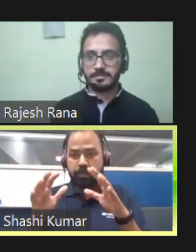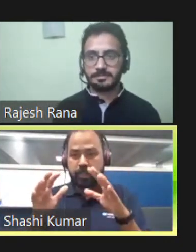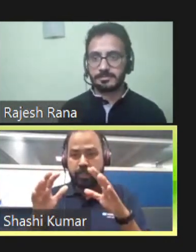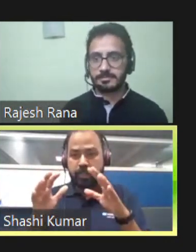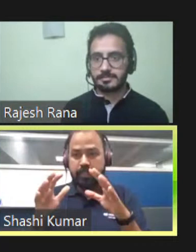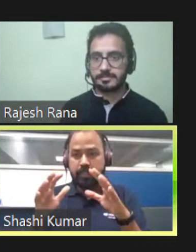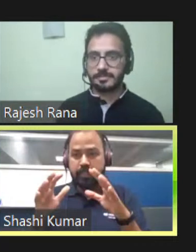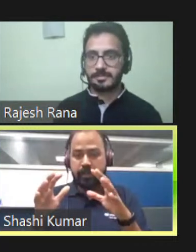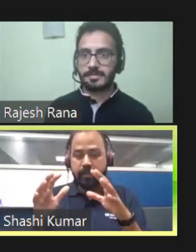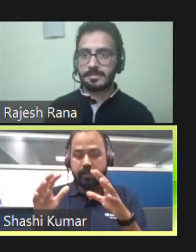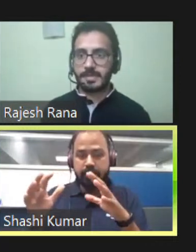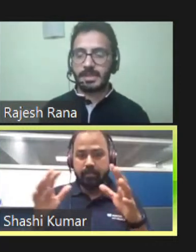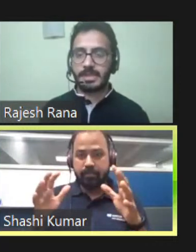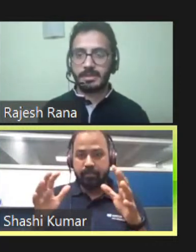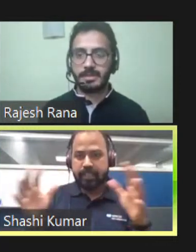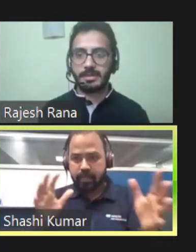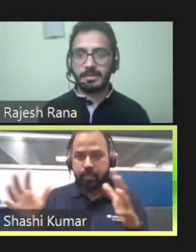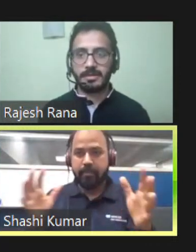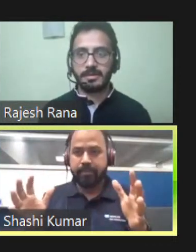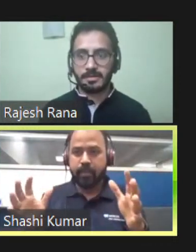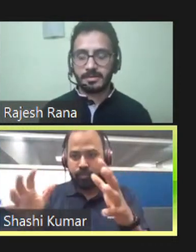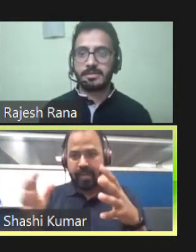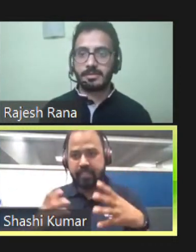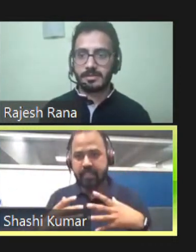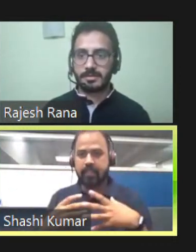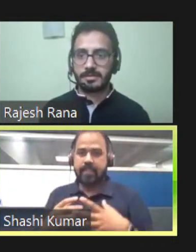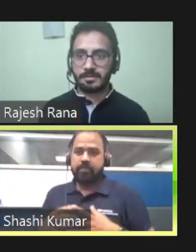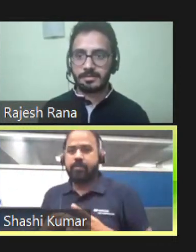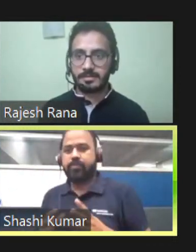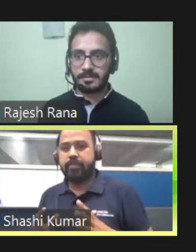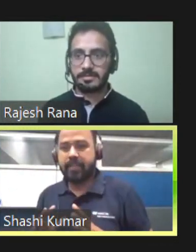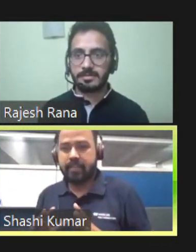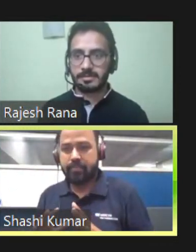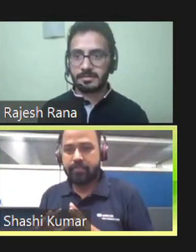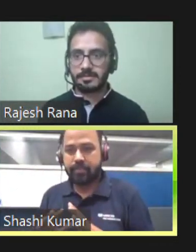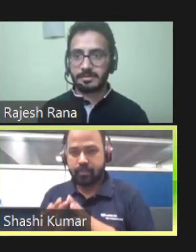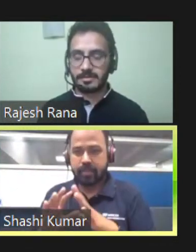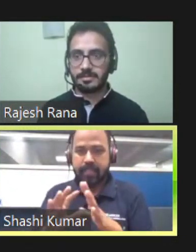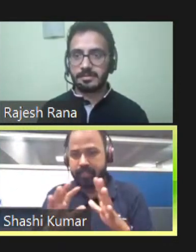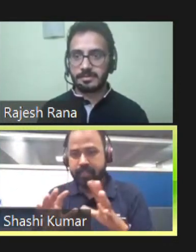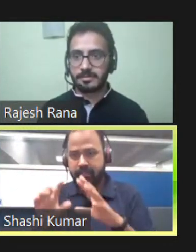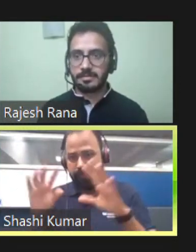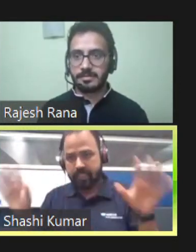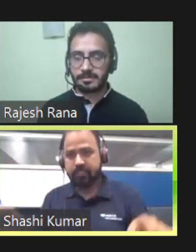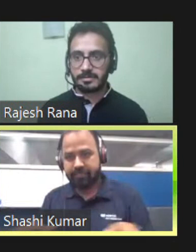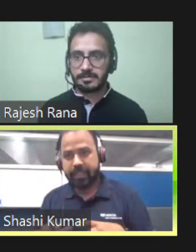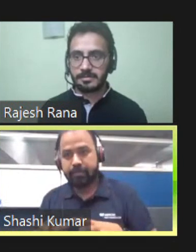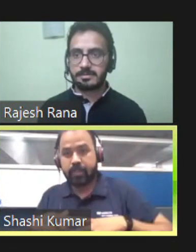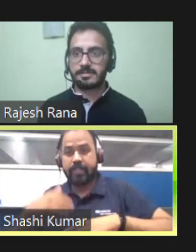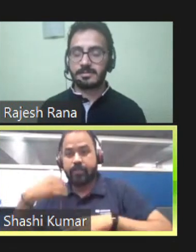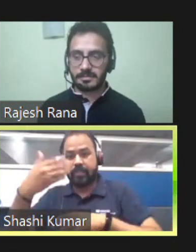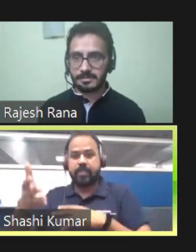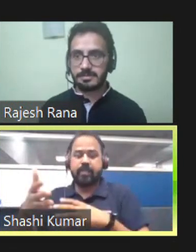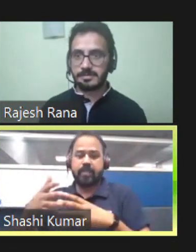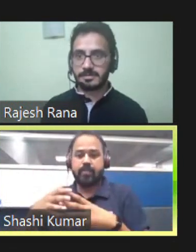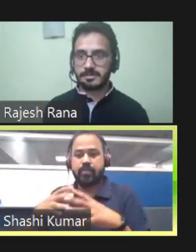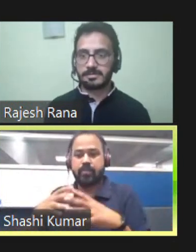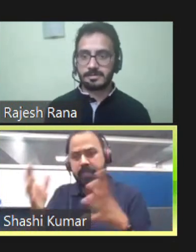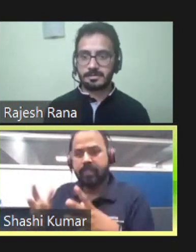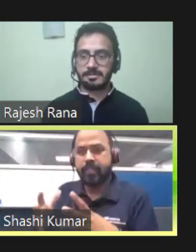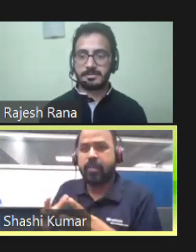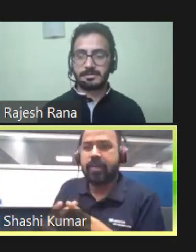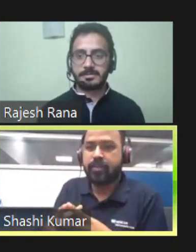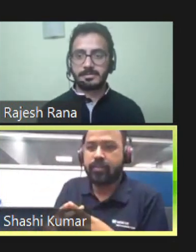be visible to them. So you would have seen that I'm just trying myself to adjusting within the frame so that you can see me.